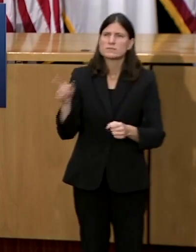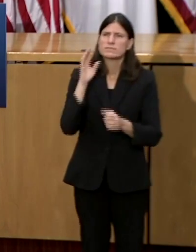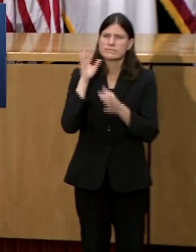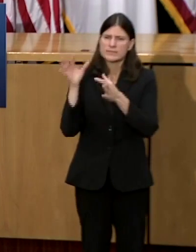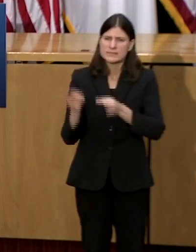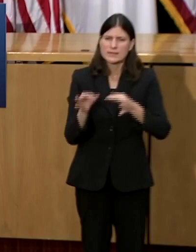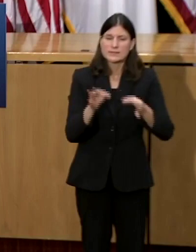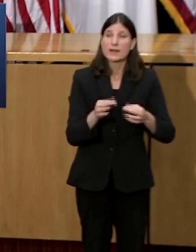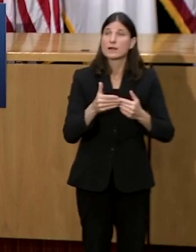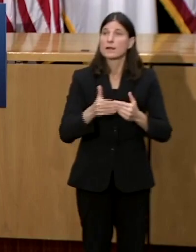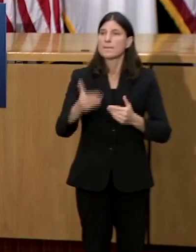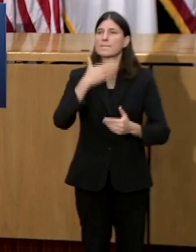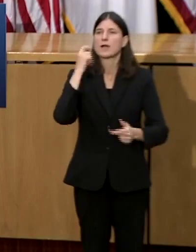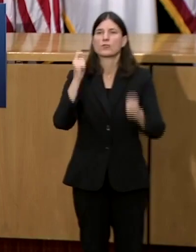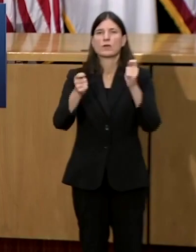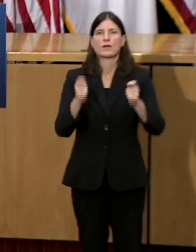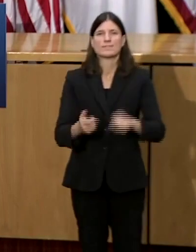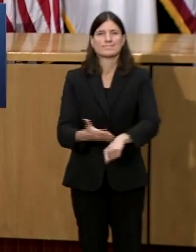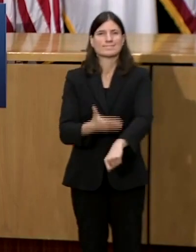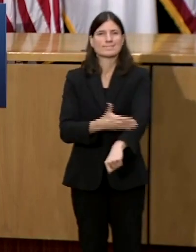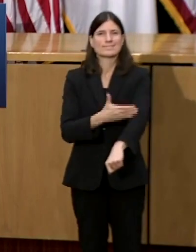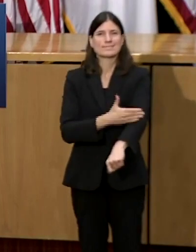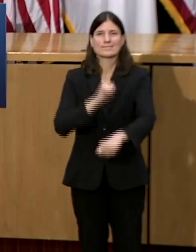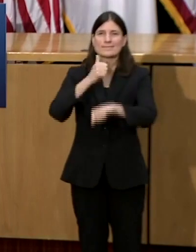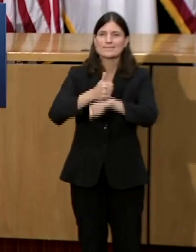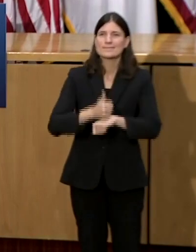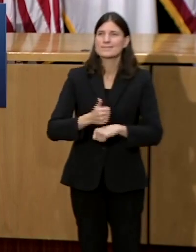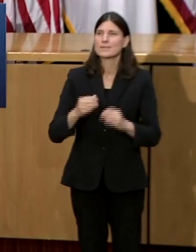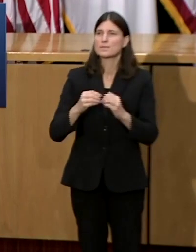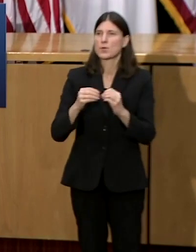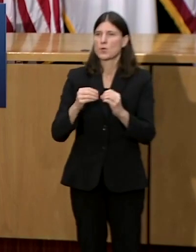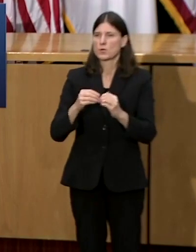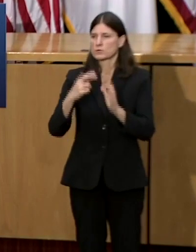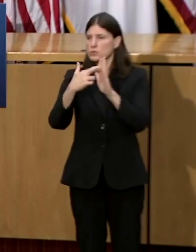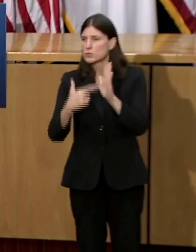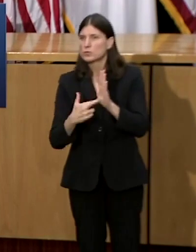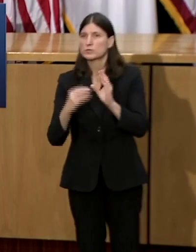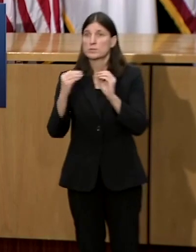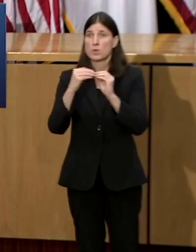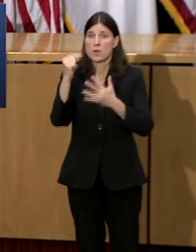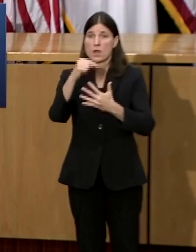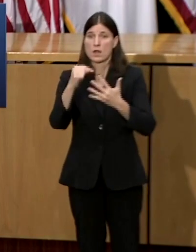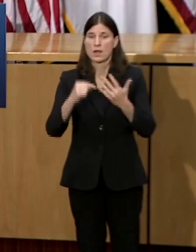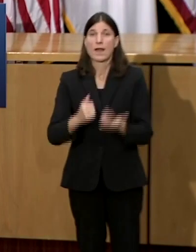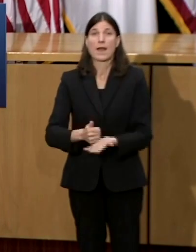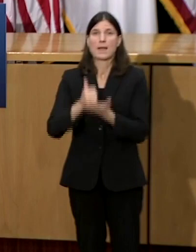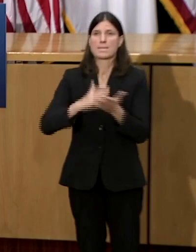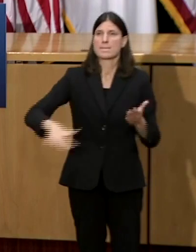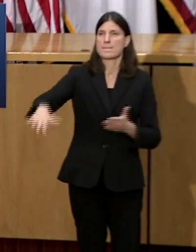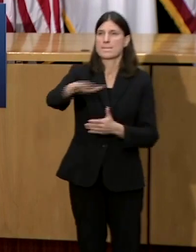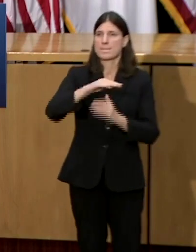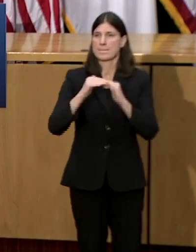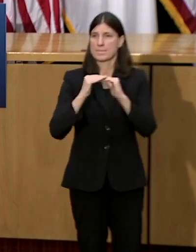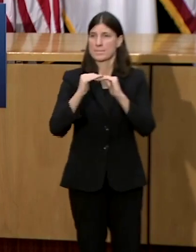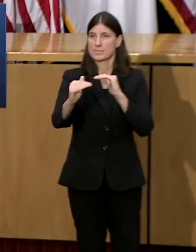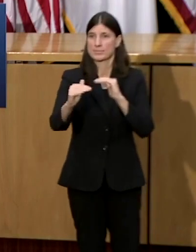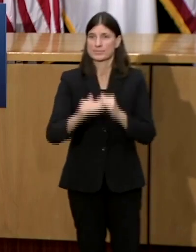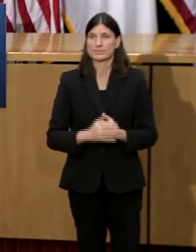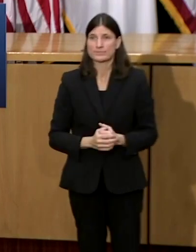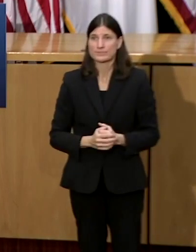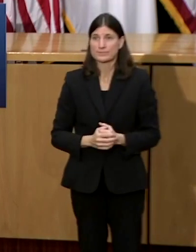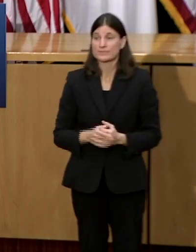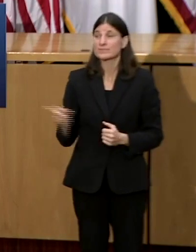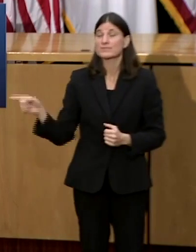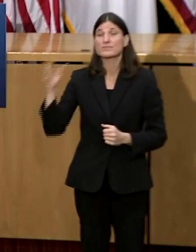publicly. Earlier this week, as the Governor said, the daily dashboard was updated, providing new information on the impact of the